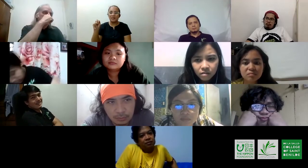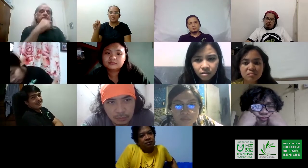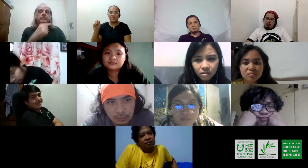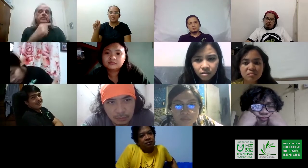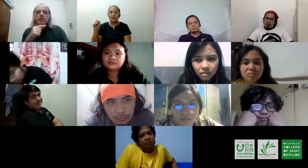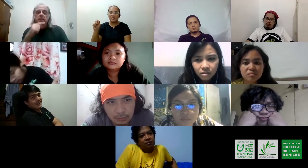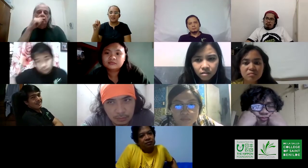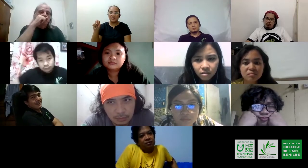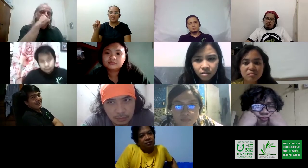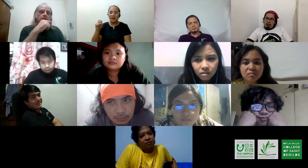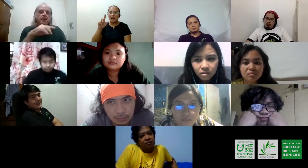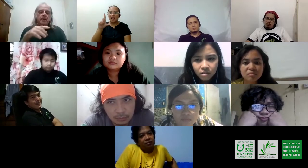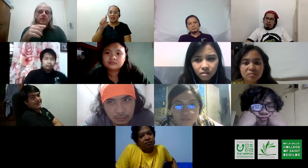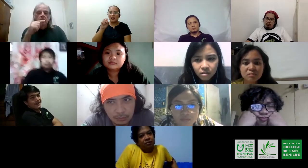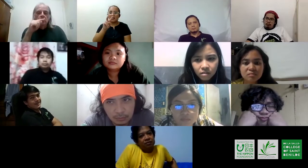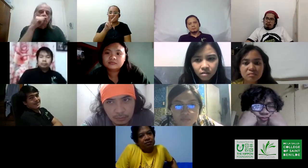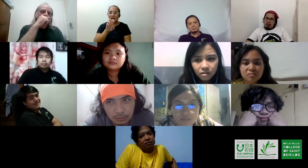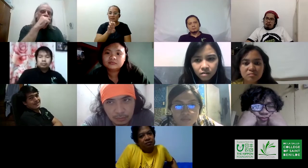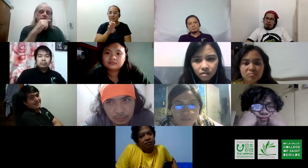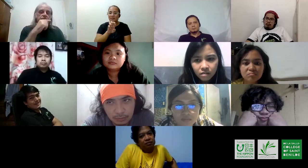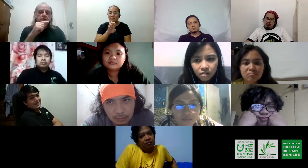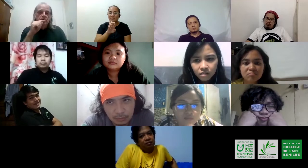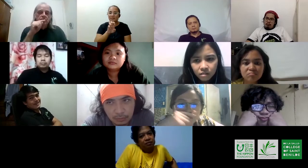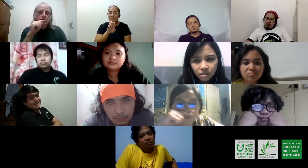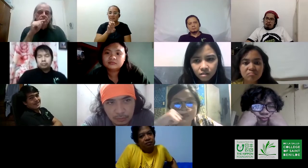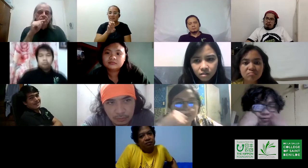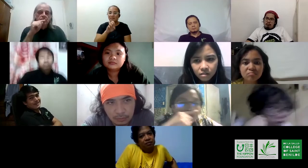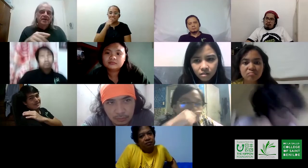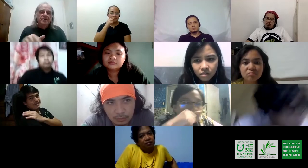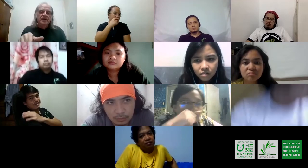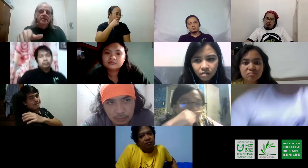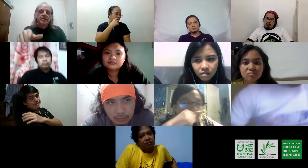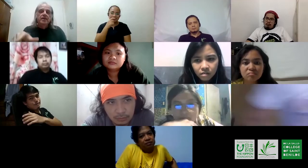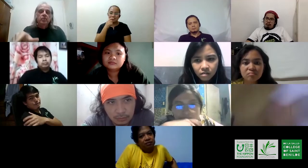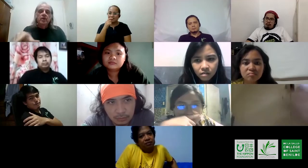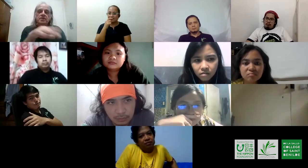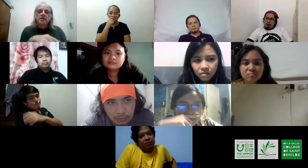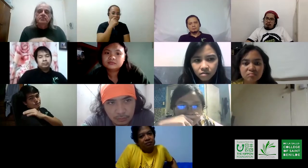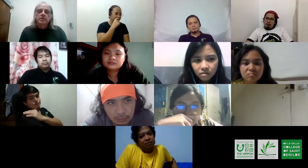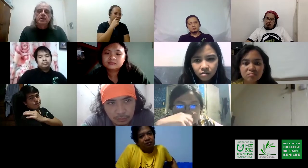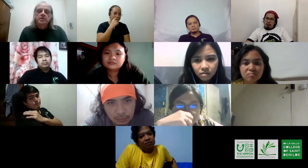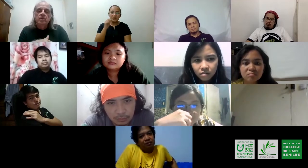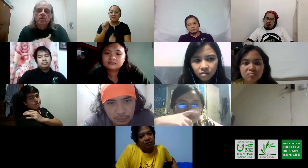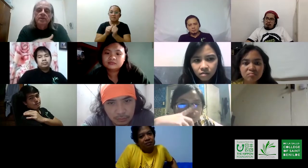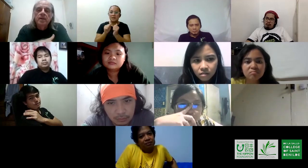love, and you twist your body to indicate what the